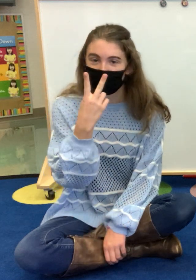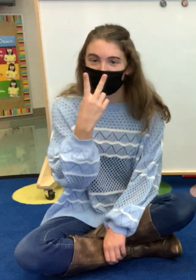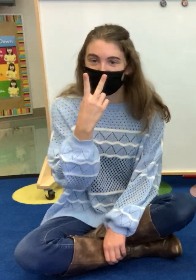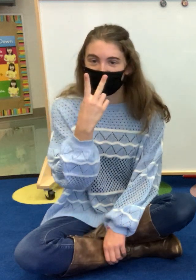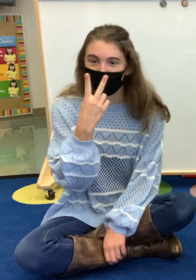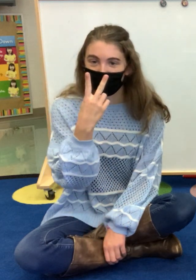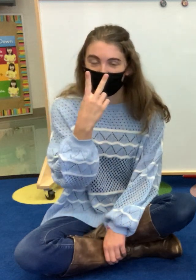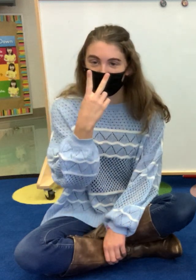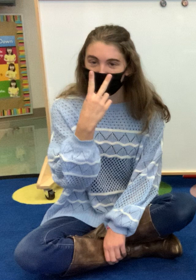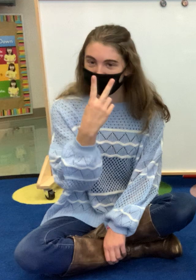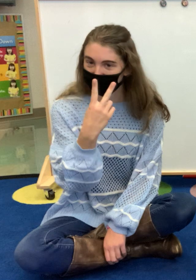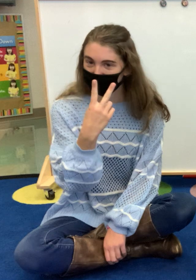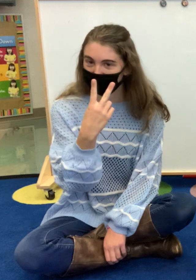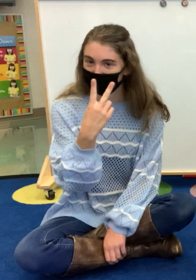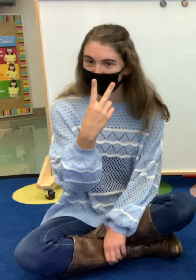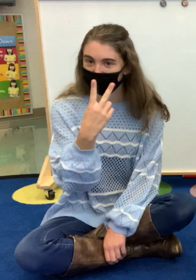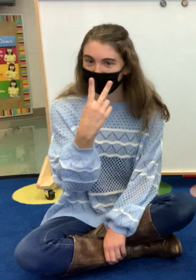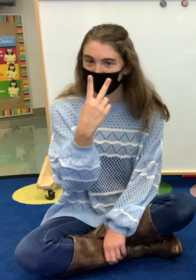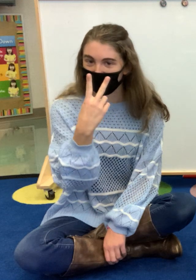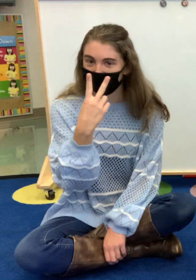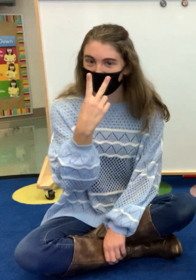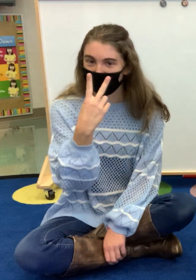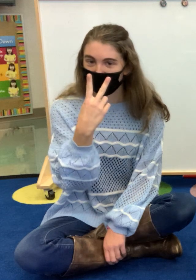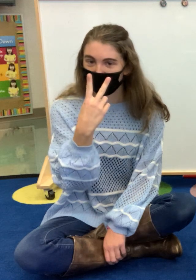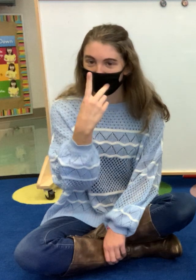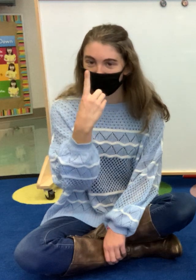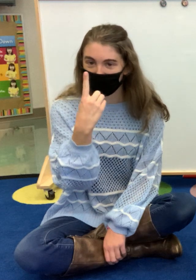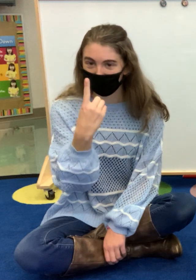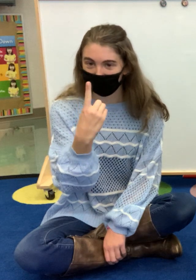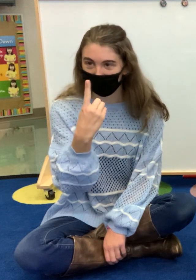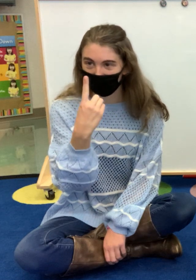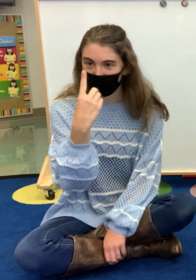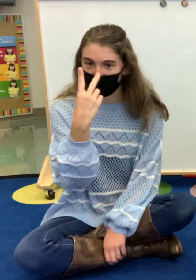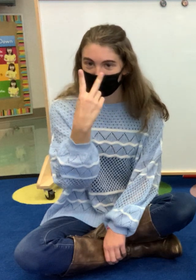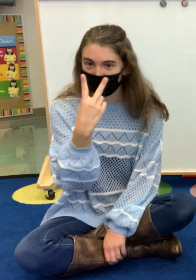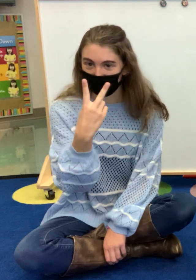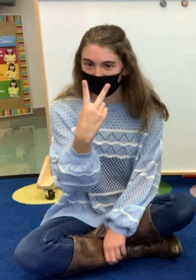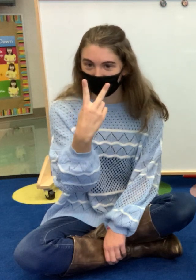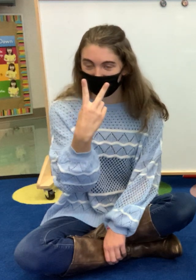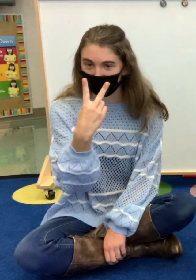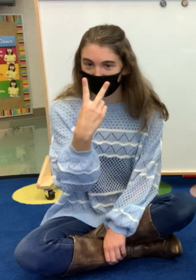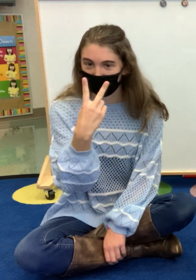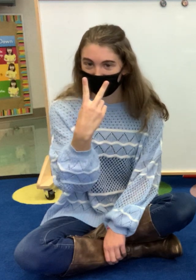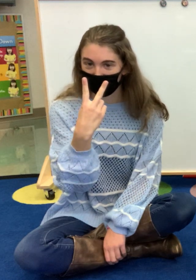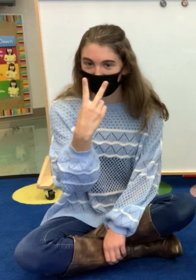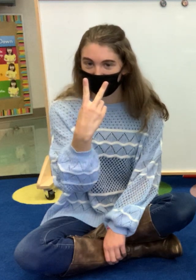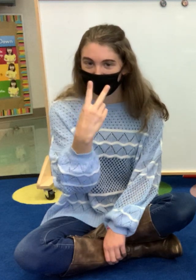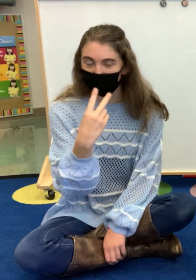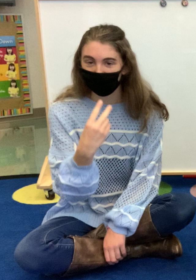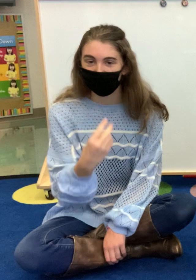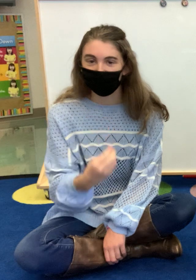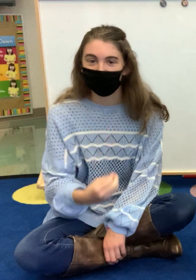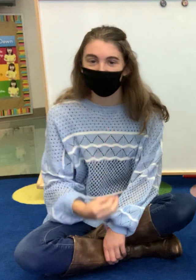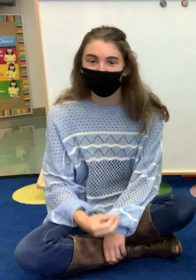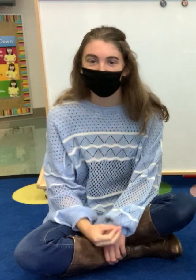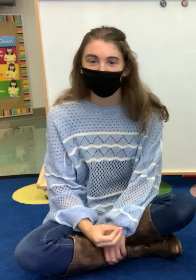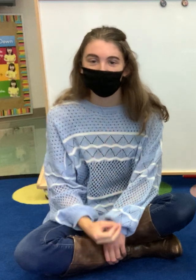Two, brolgas dancing. Can you help me count them? One, two, good